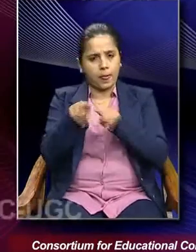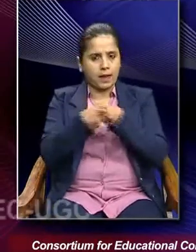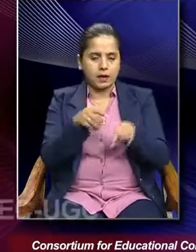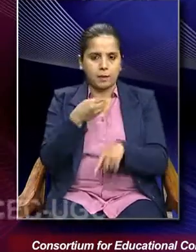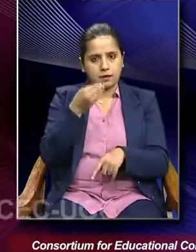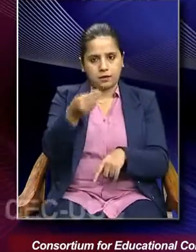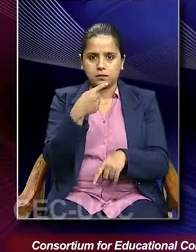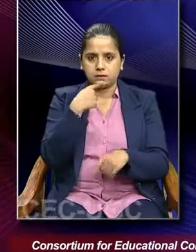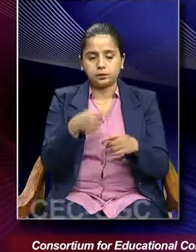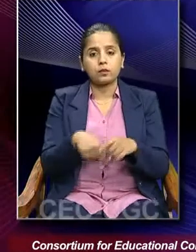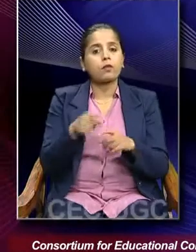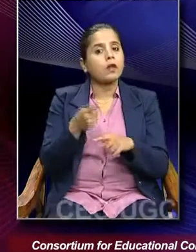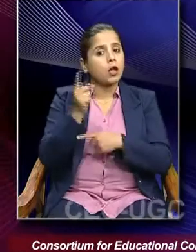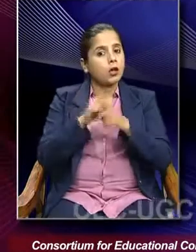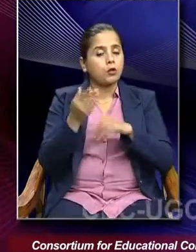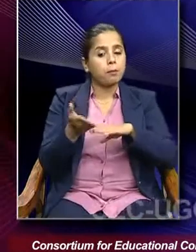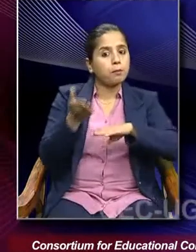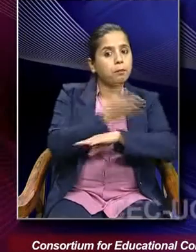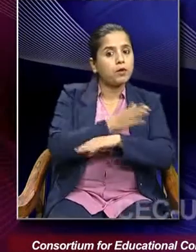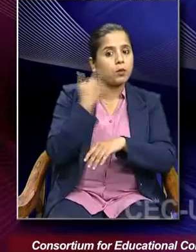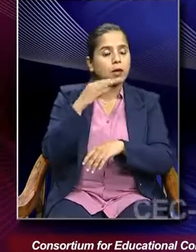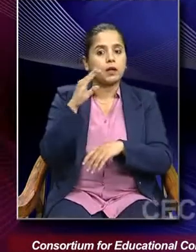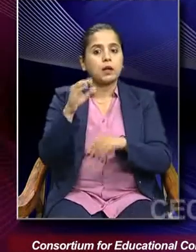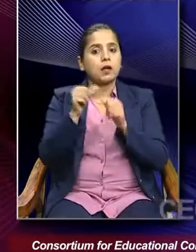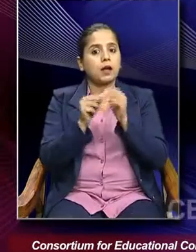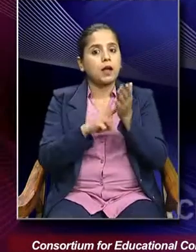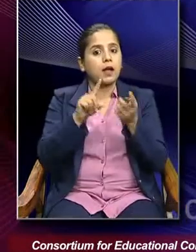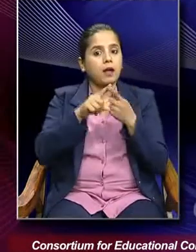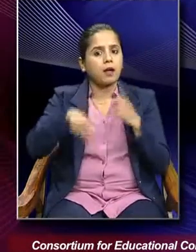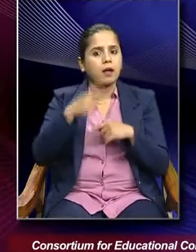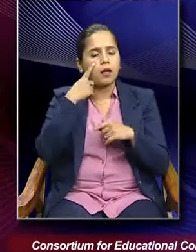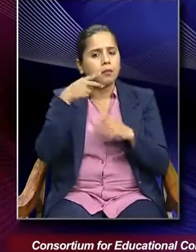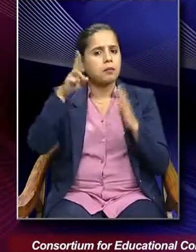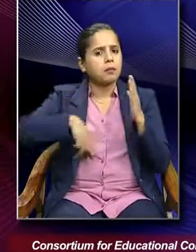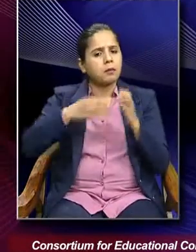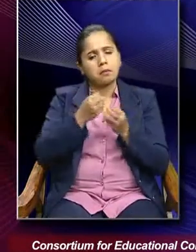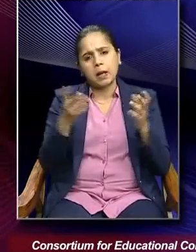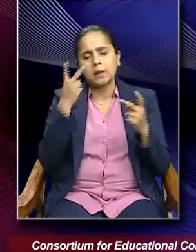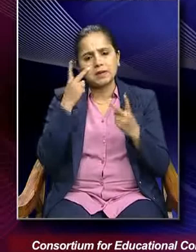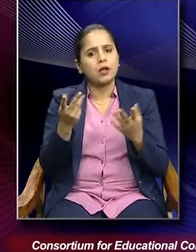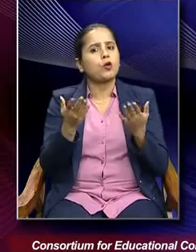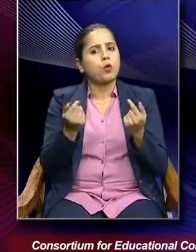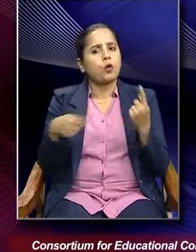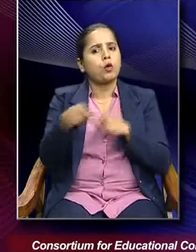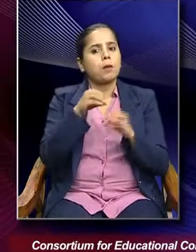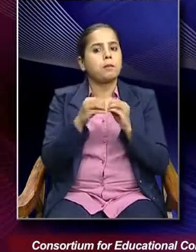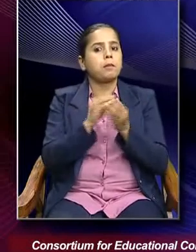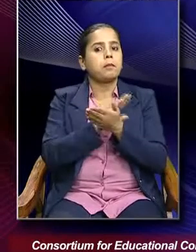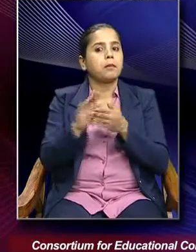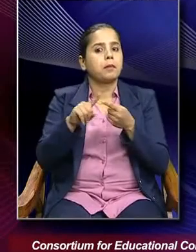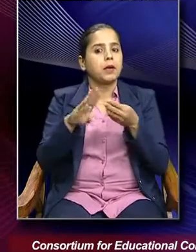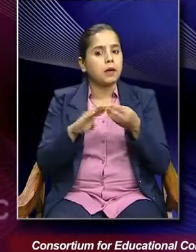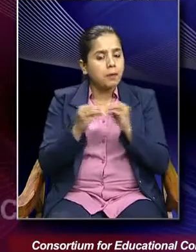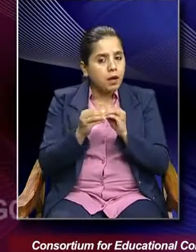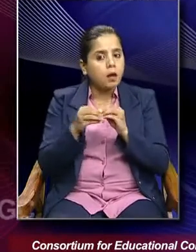example, prehistoric cave paintings may be seen in several of the Bhimbetka